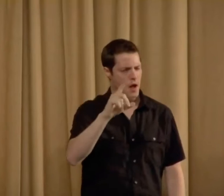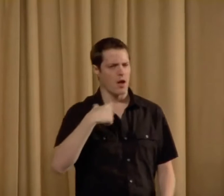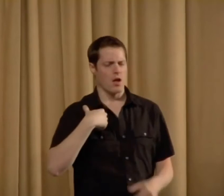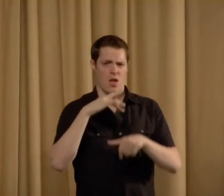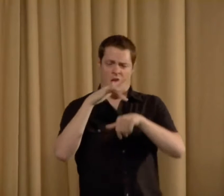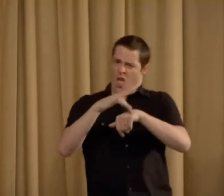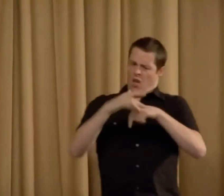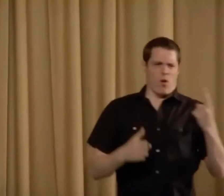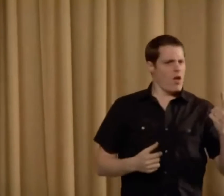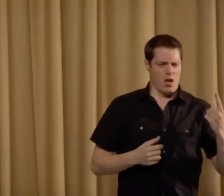was heartbroken.